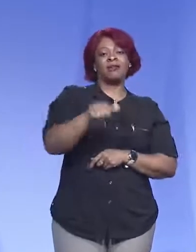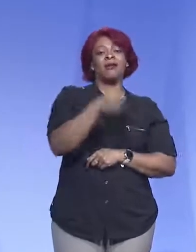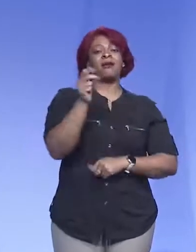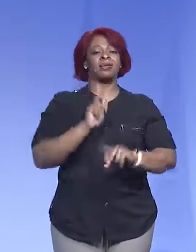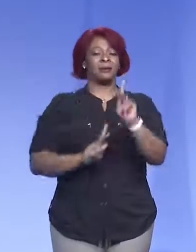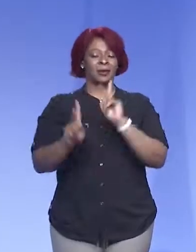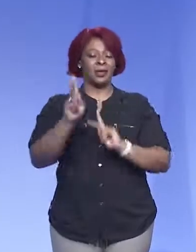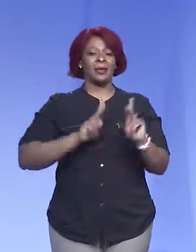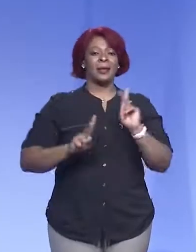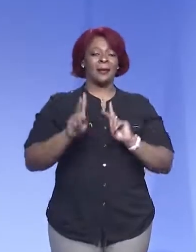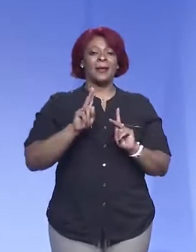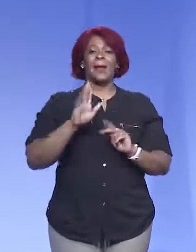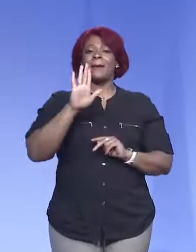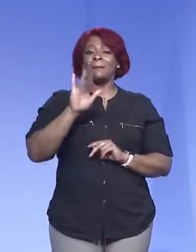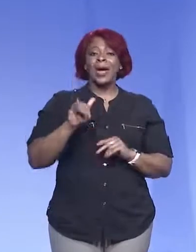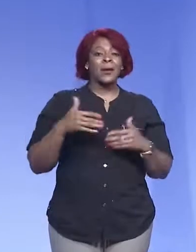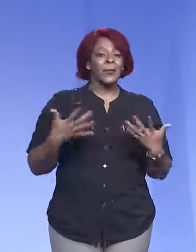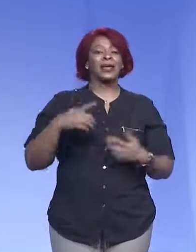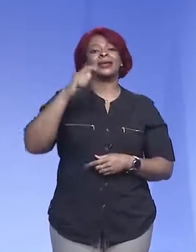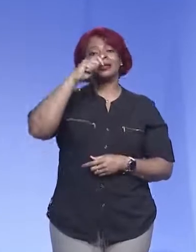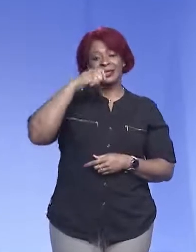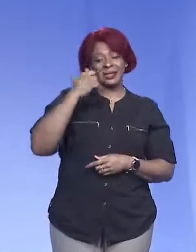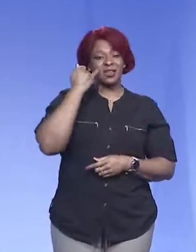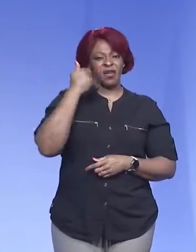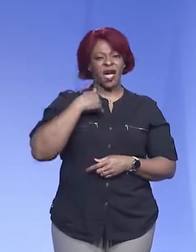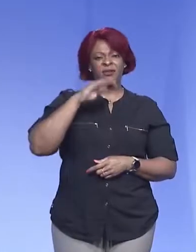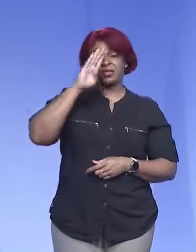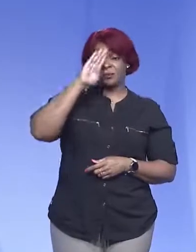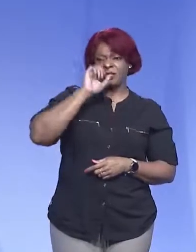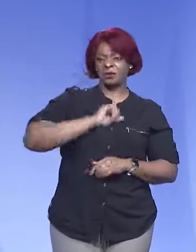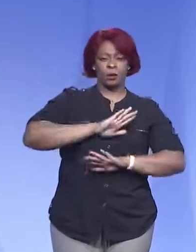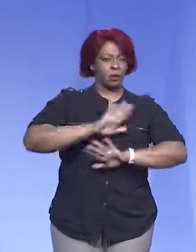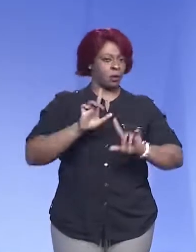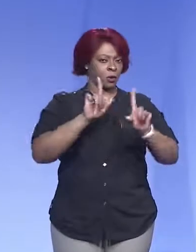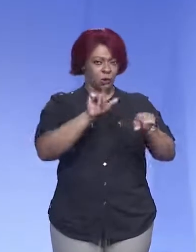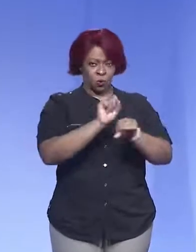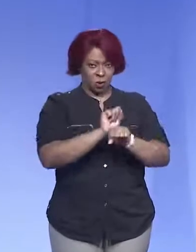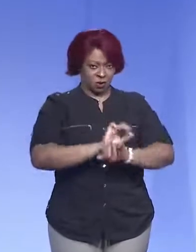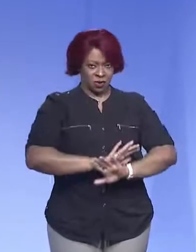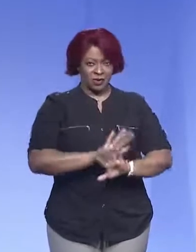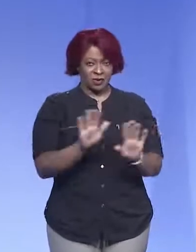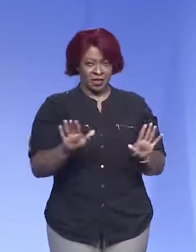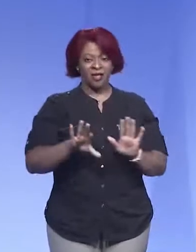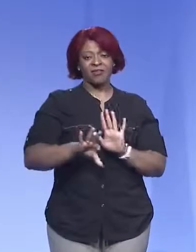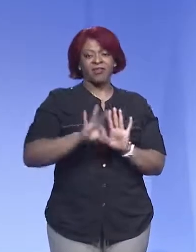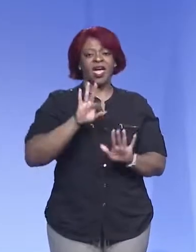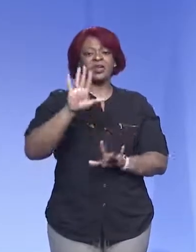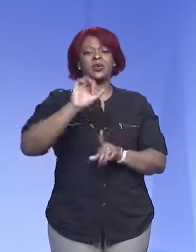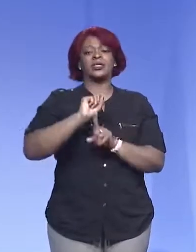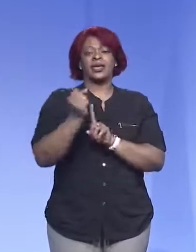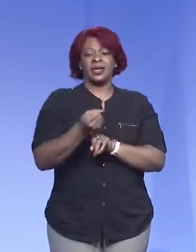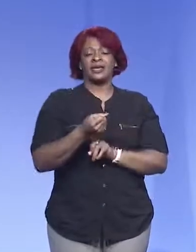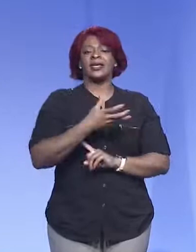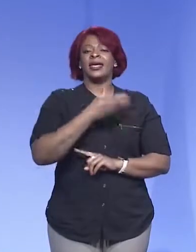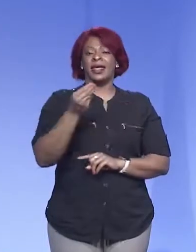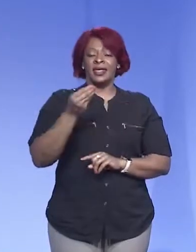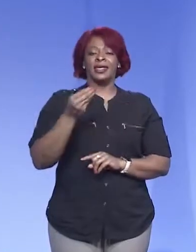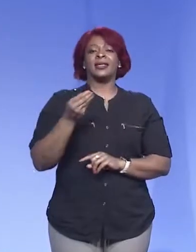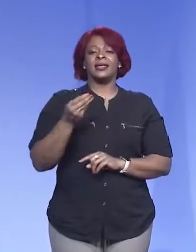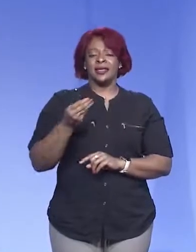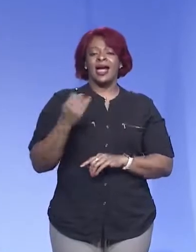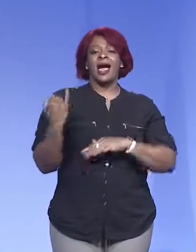others by getting tested if you have symptoms. Don't go to work if you have symptoms. Find out your status, and then